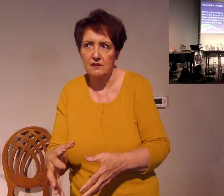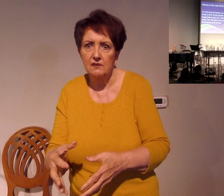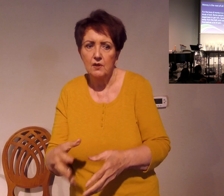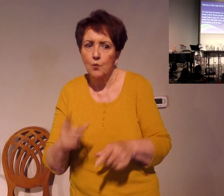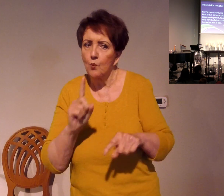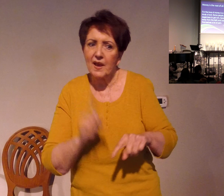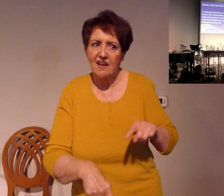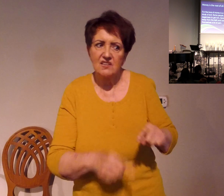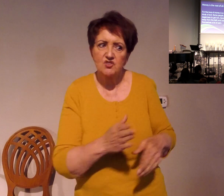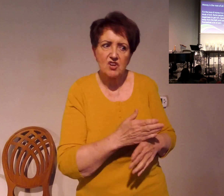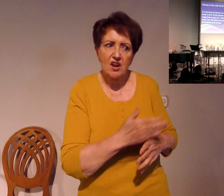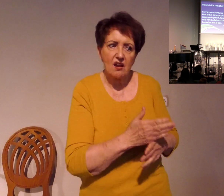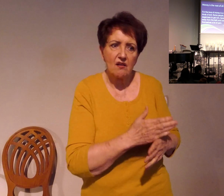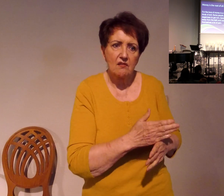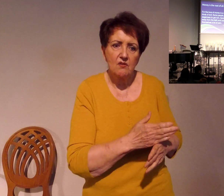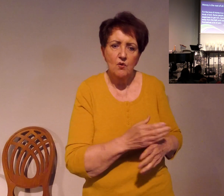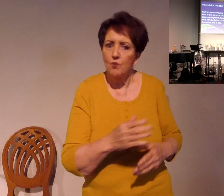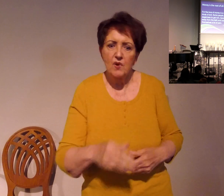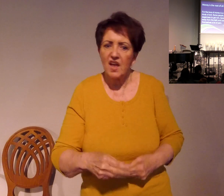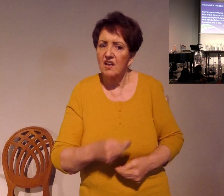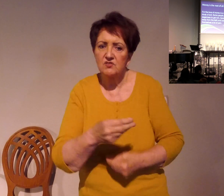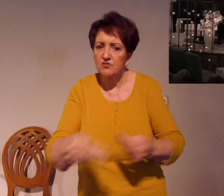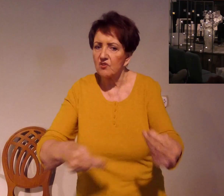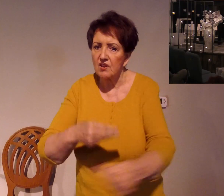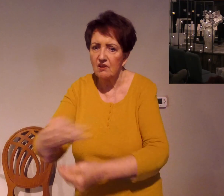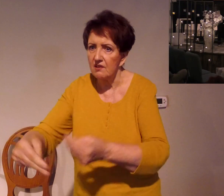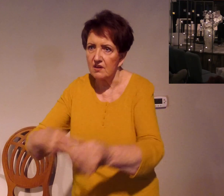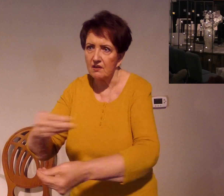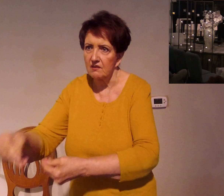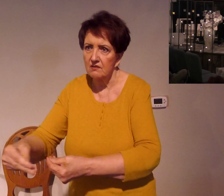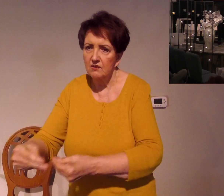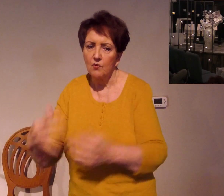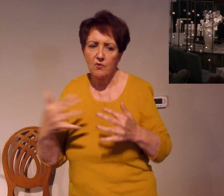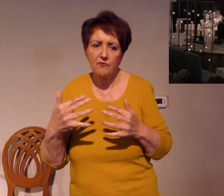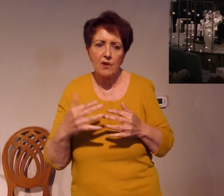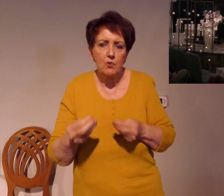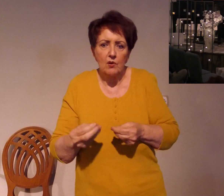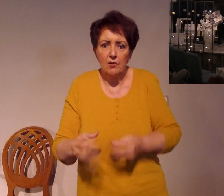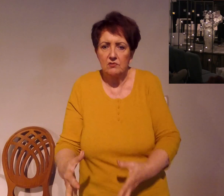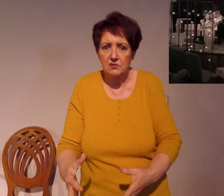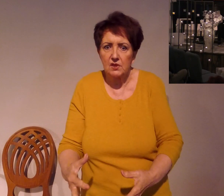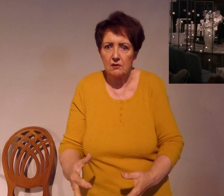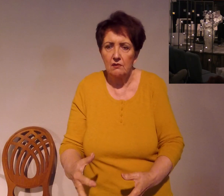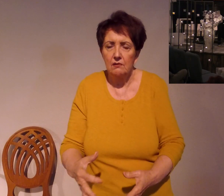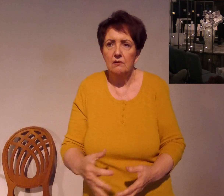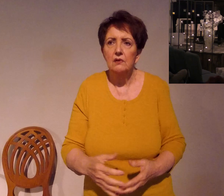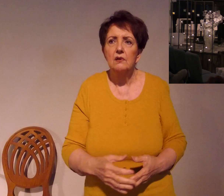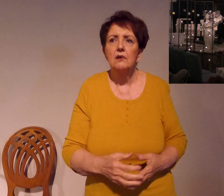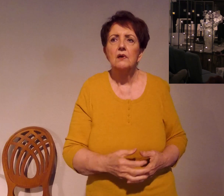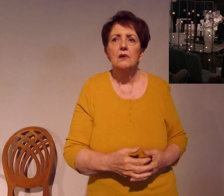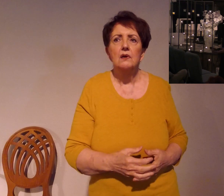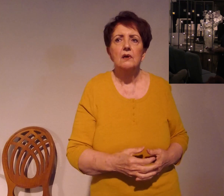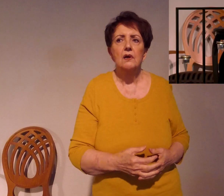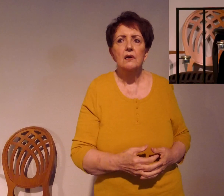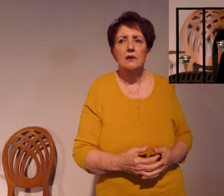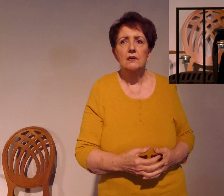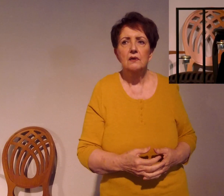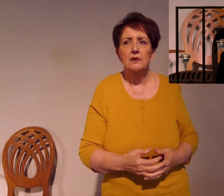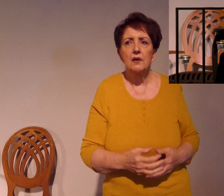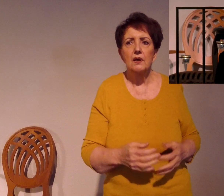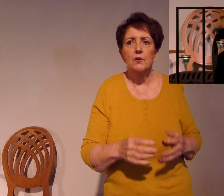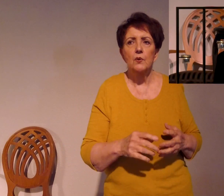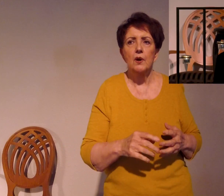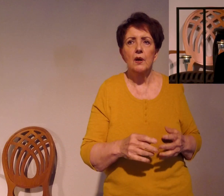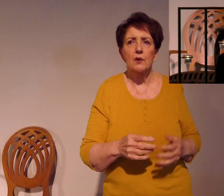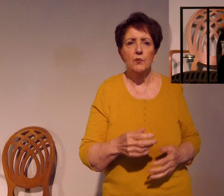share it, we can't give it, we can't circulate it, we're too afraid of losing it. And we begin to not be able to